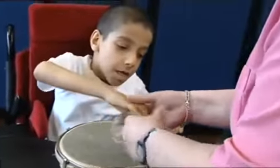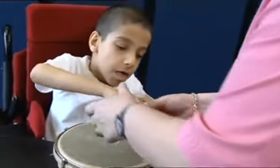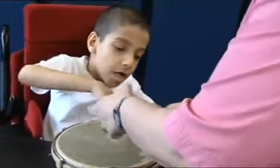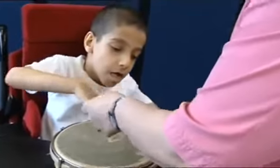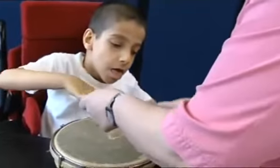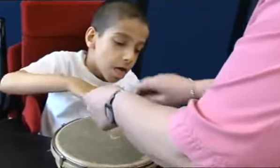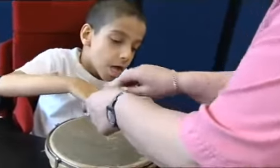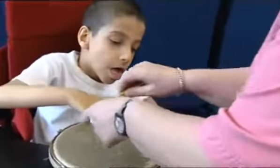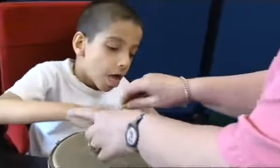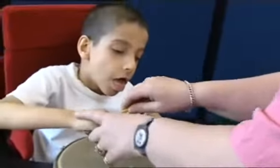Put it that way.